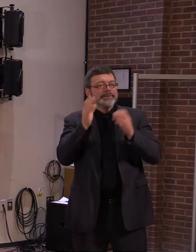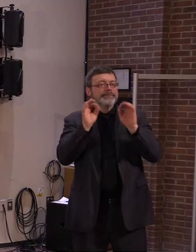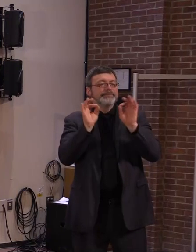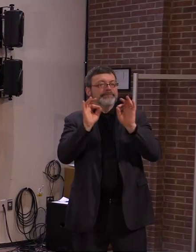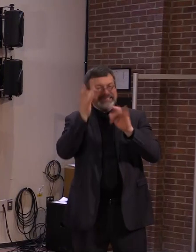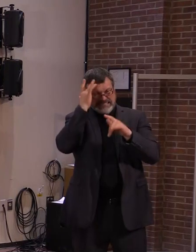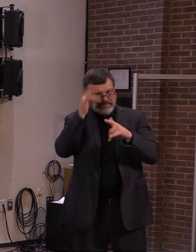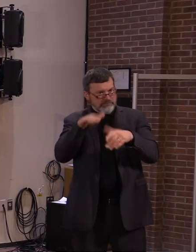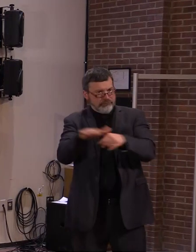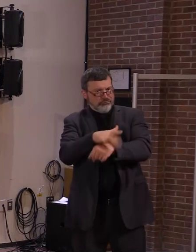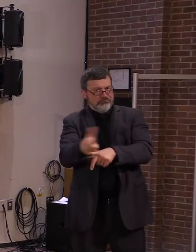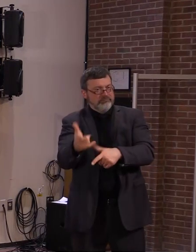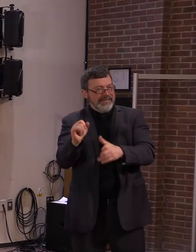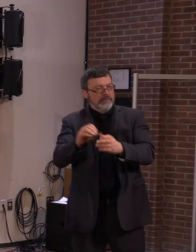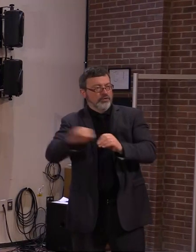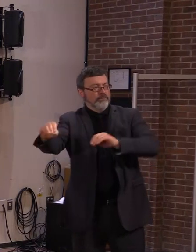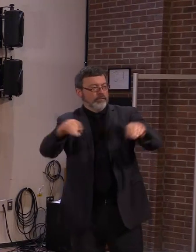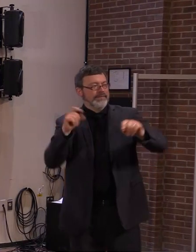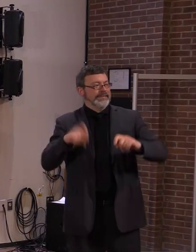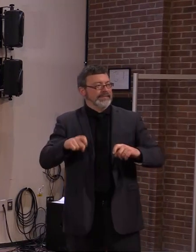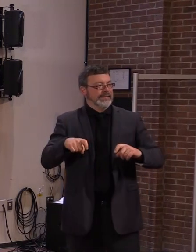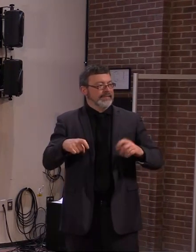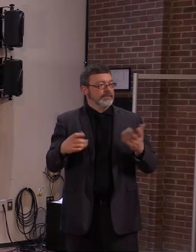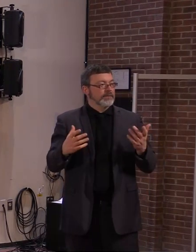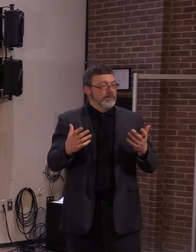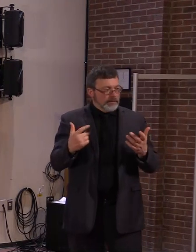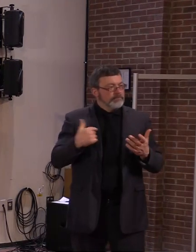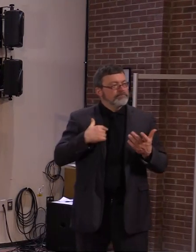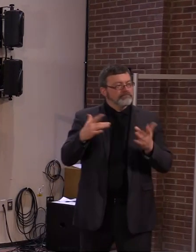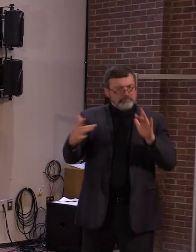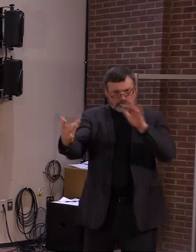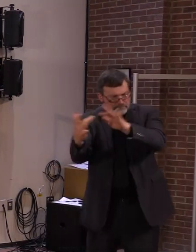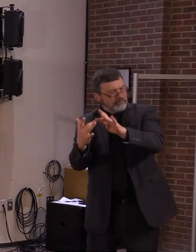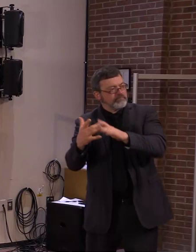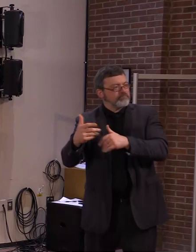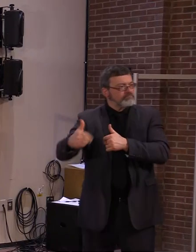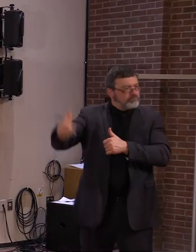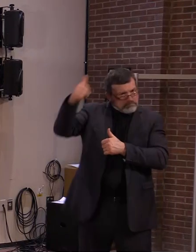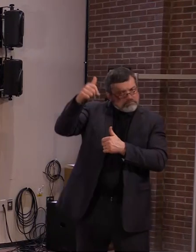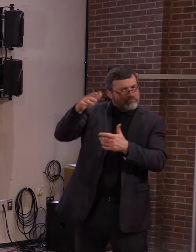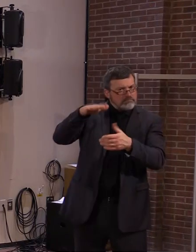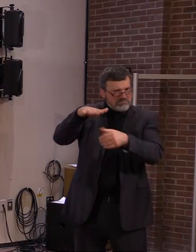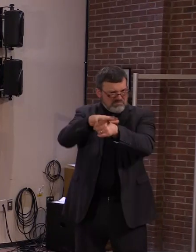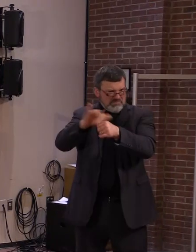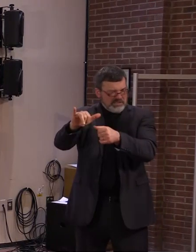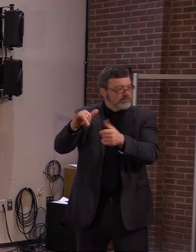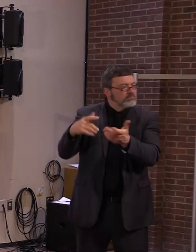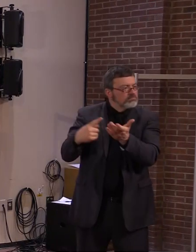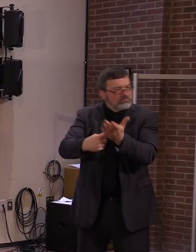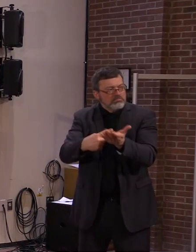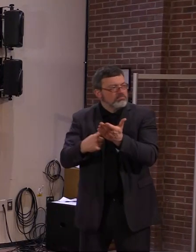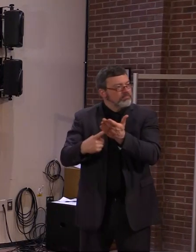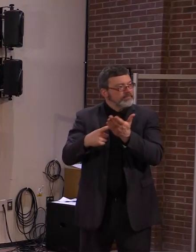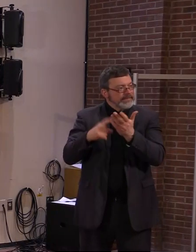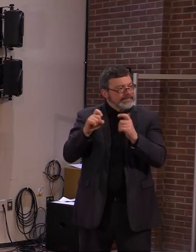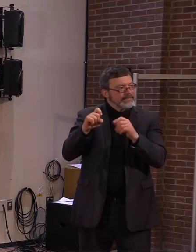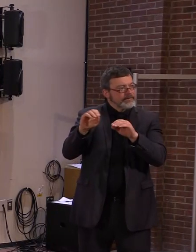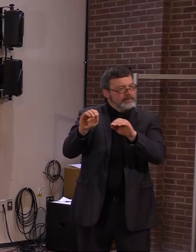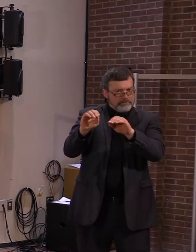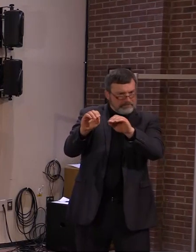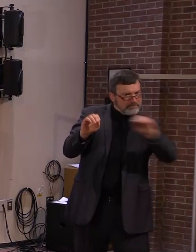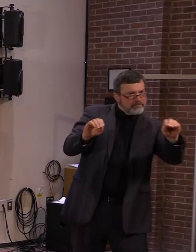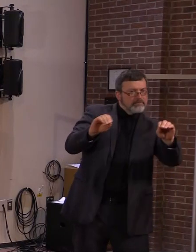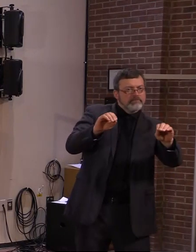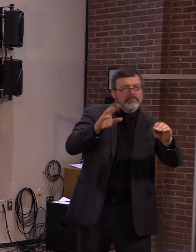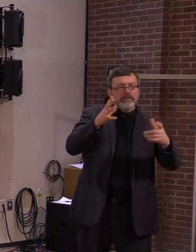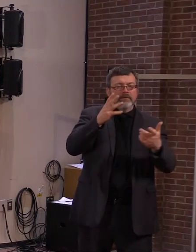with the head of Rutland Regional, what they were talking about is subacute so they could move people out of the